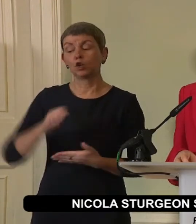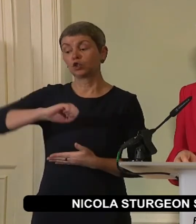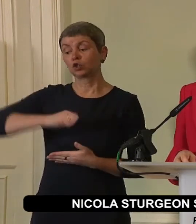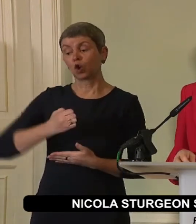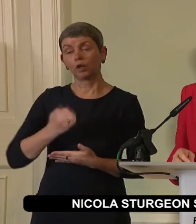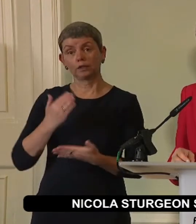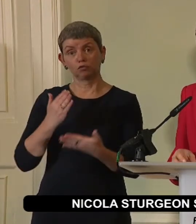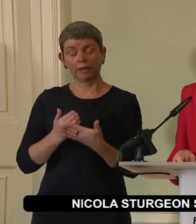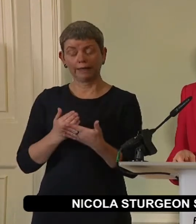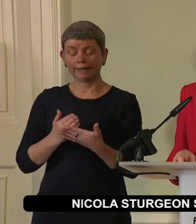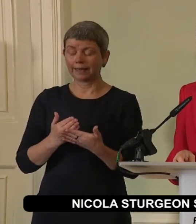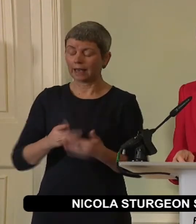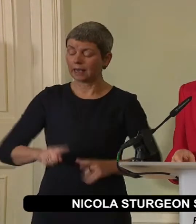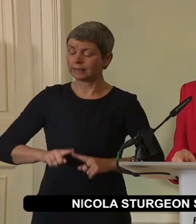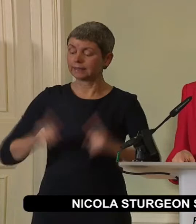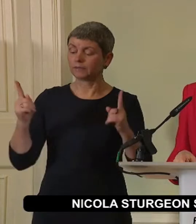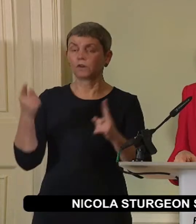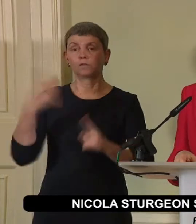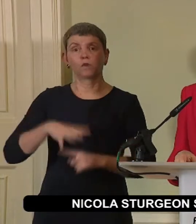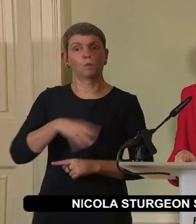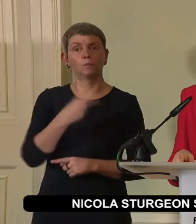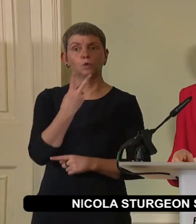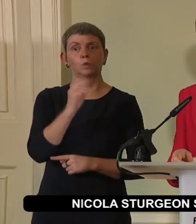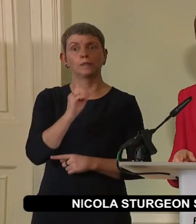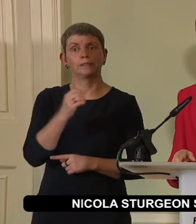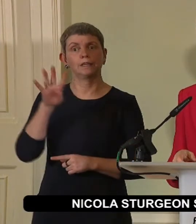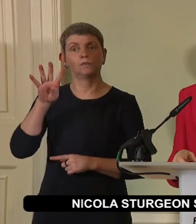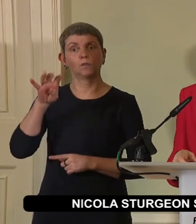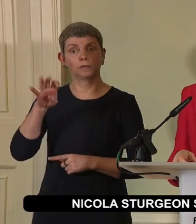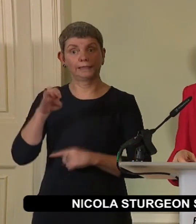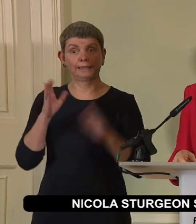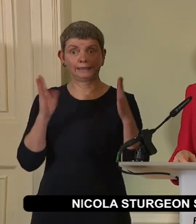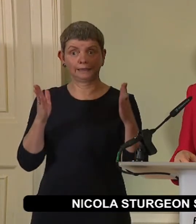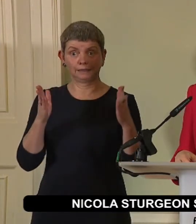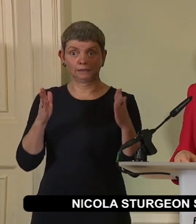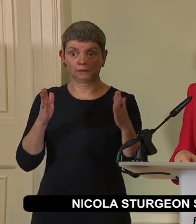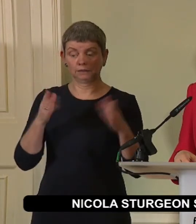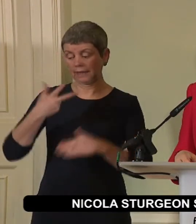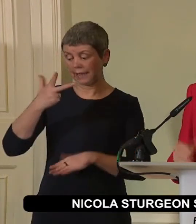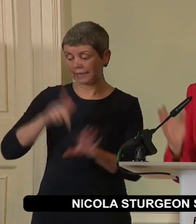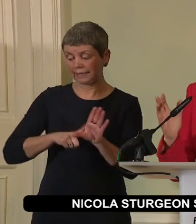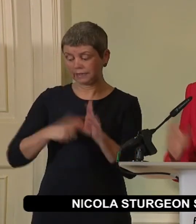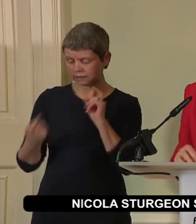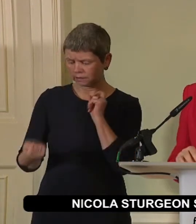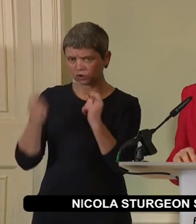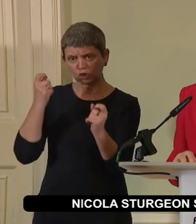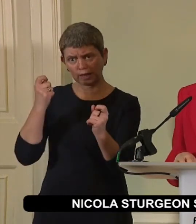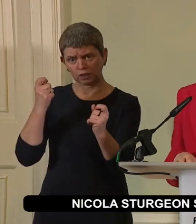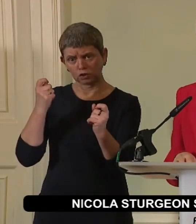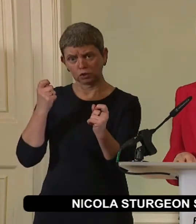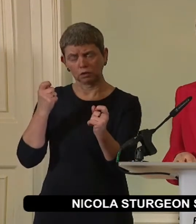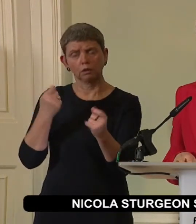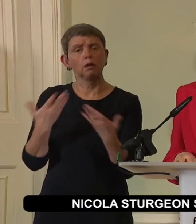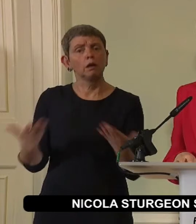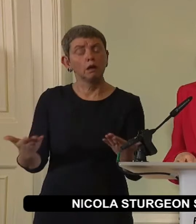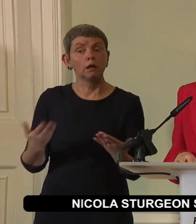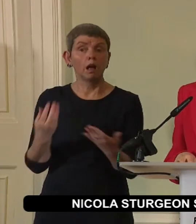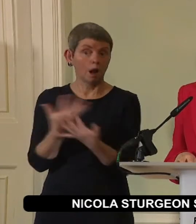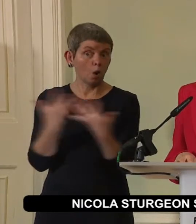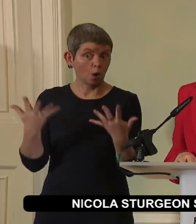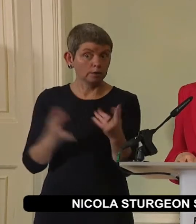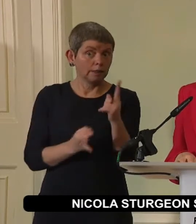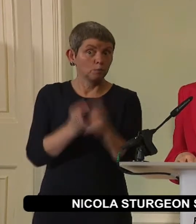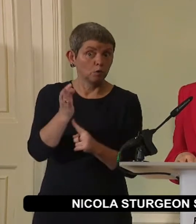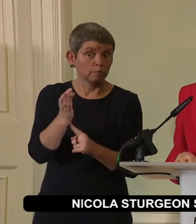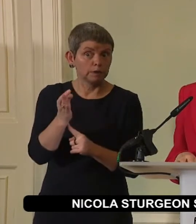since 2014, and in so many ways it is changed for the better. Young people from deprived backgrounds